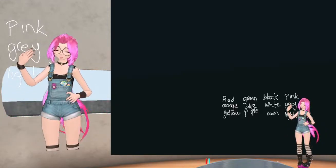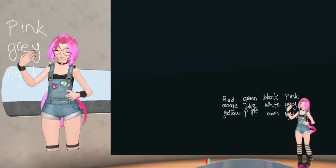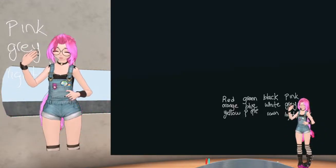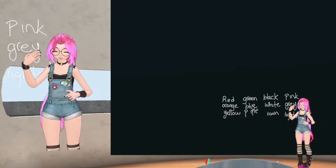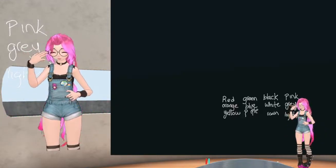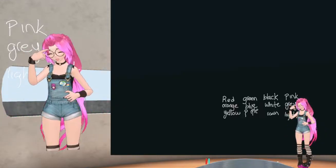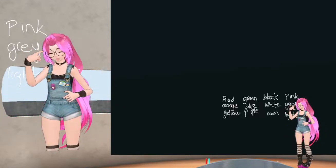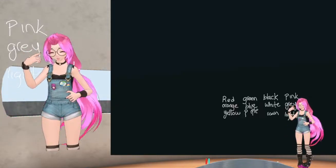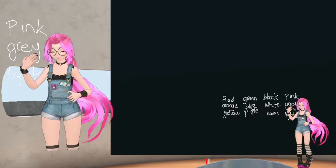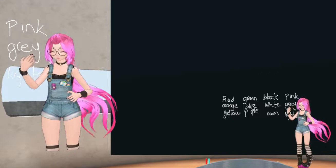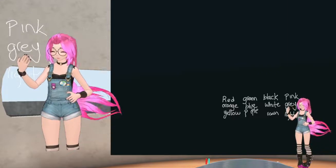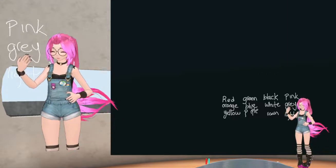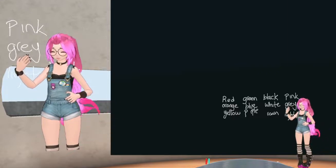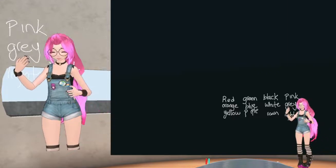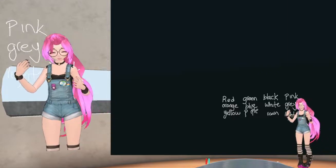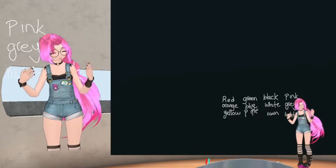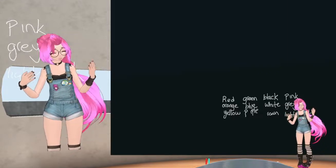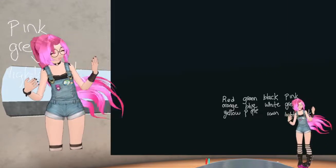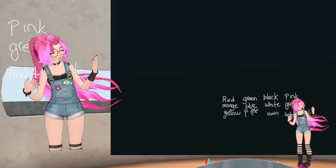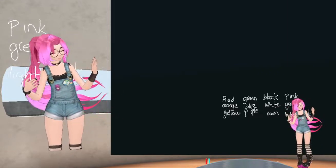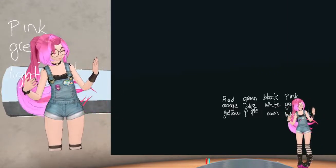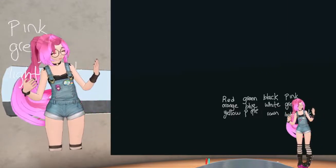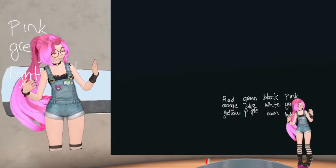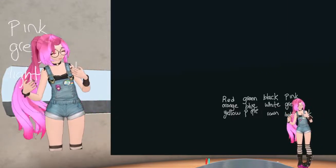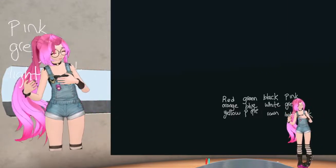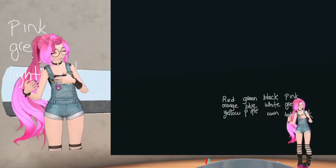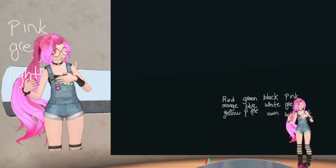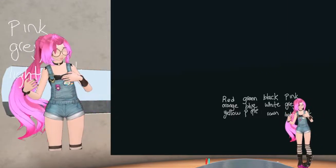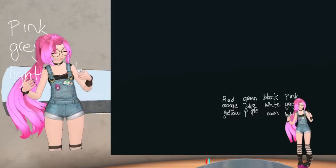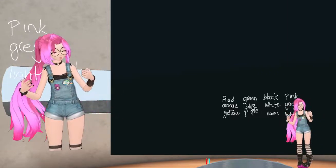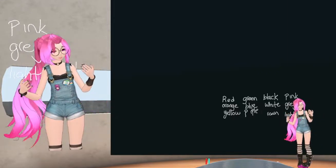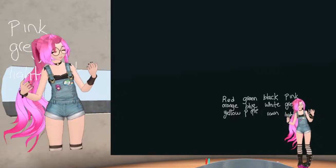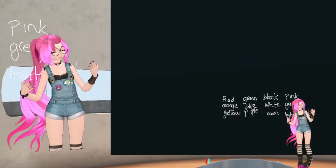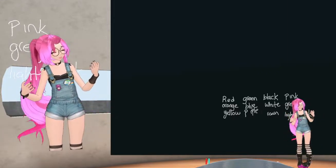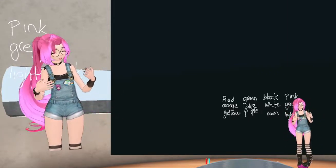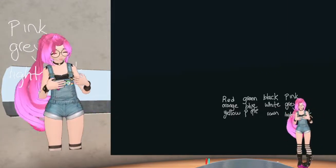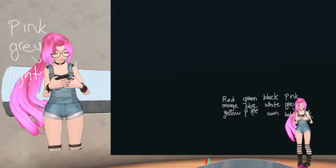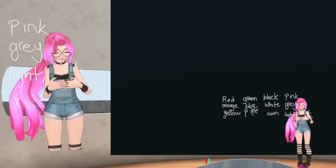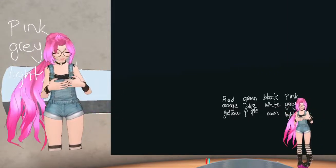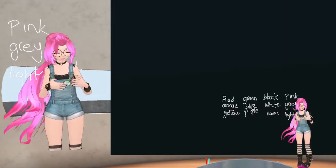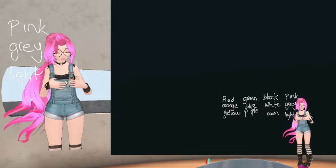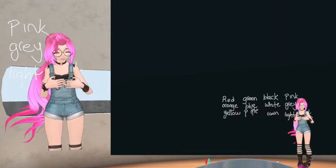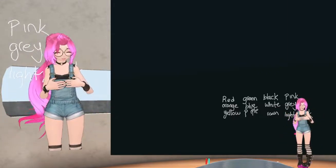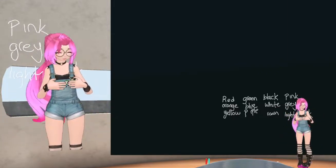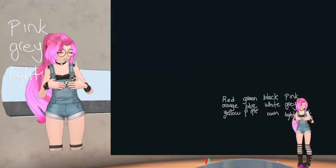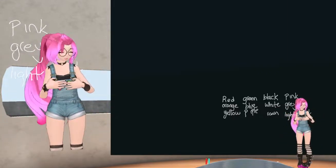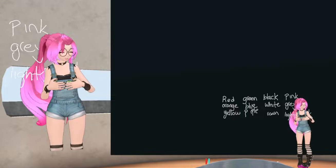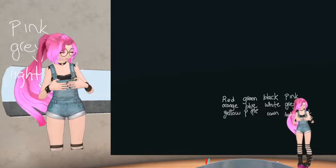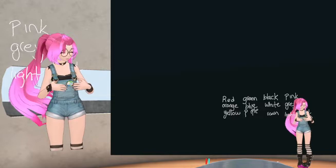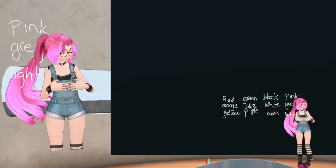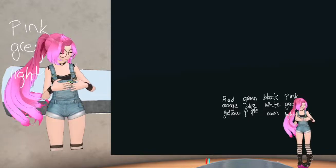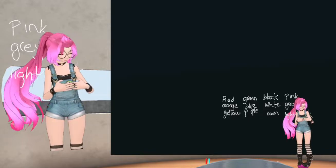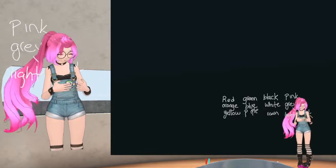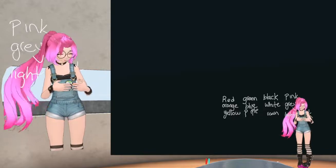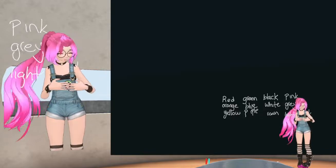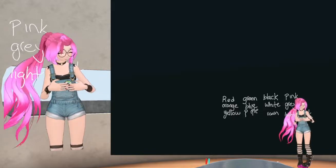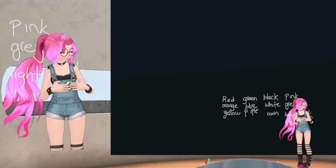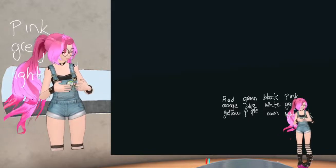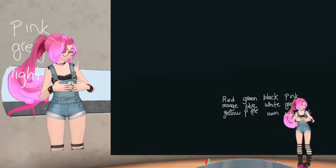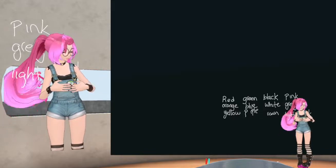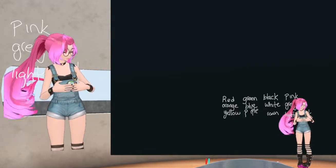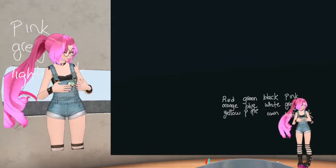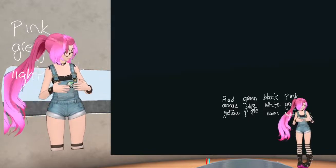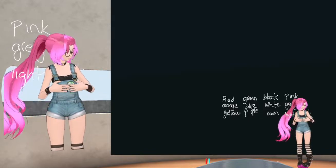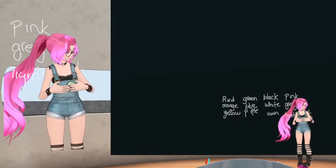with black paint on it. This has black, and this is a hand with white paint on it, and I'm mixing them together.